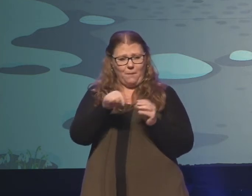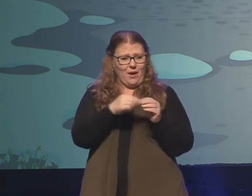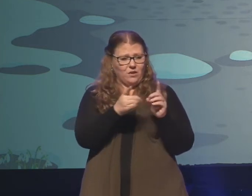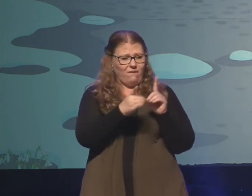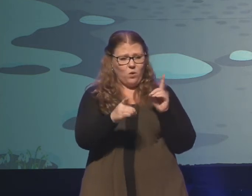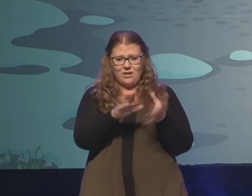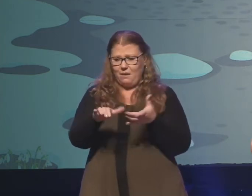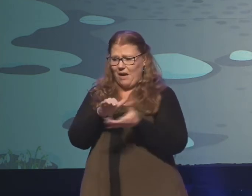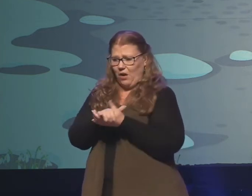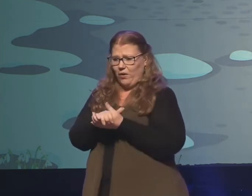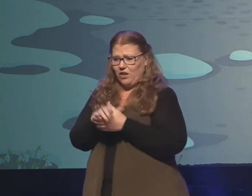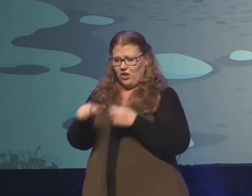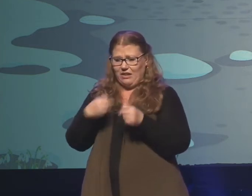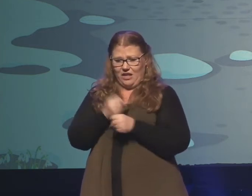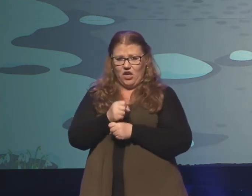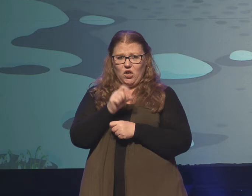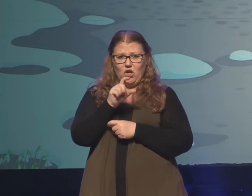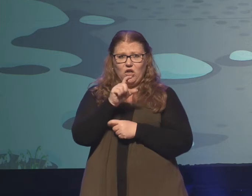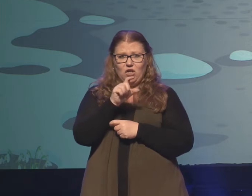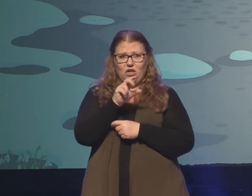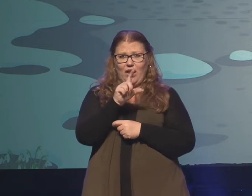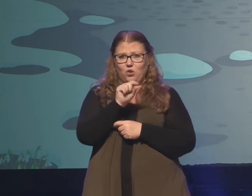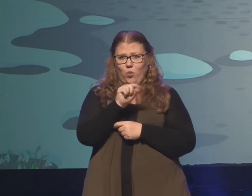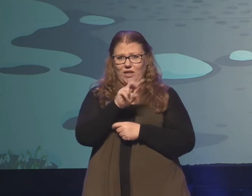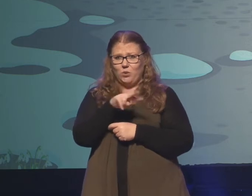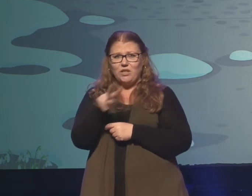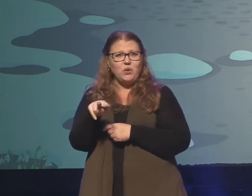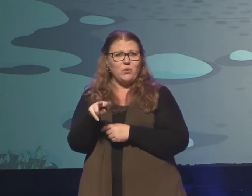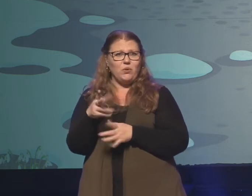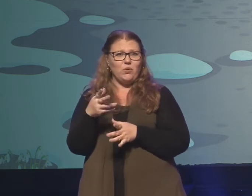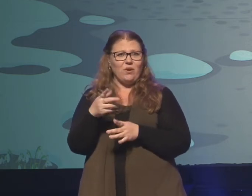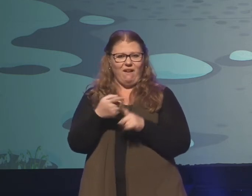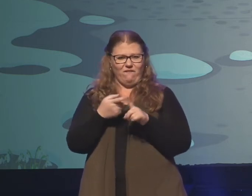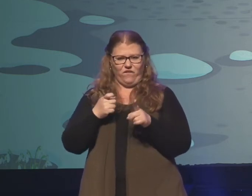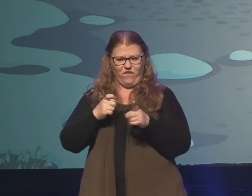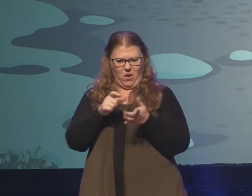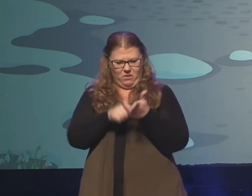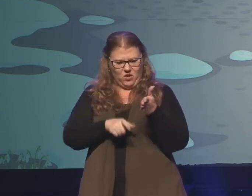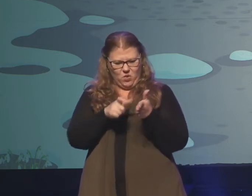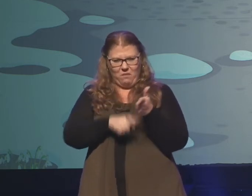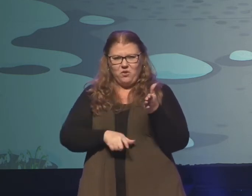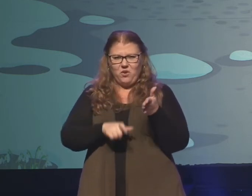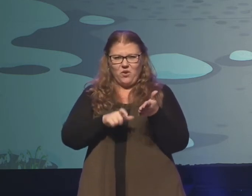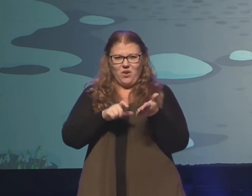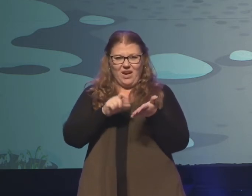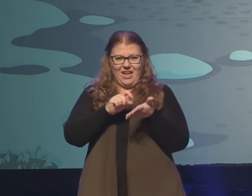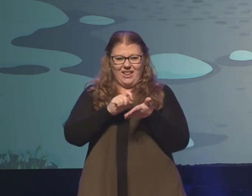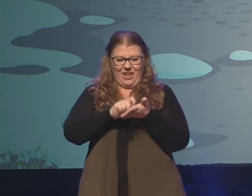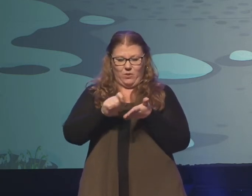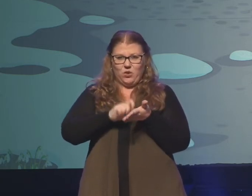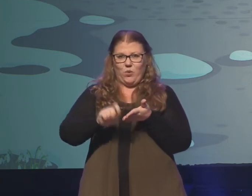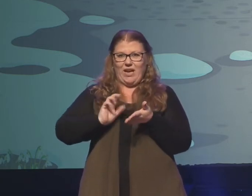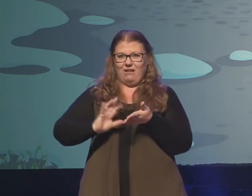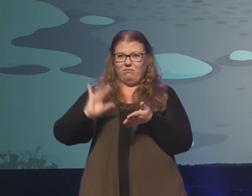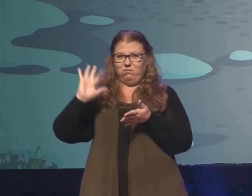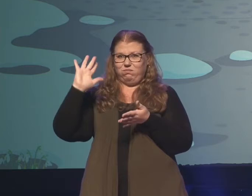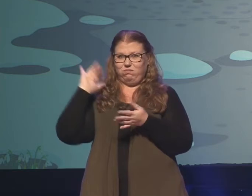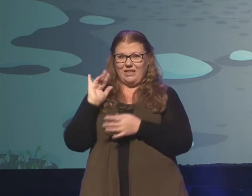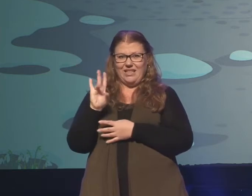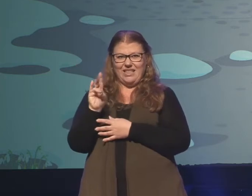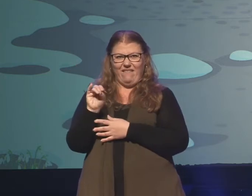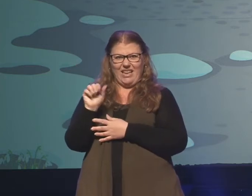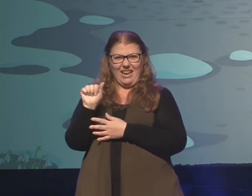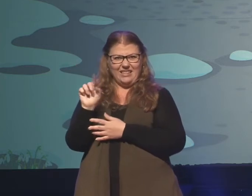marriage in the year 2022 from something that was written in the year, generously, 70